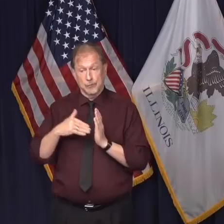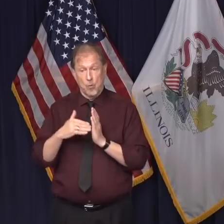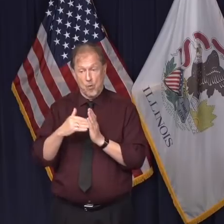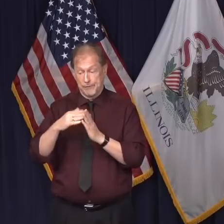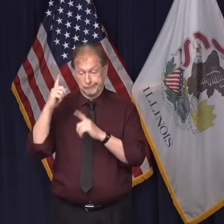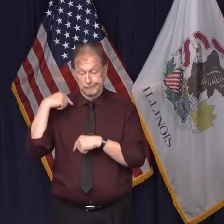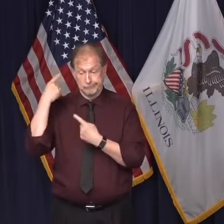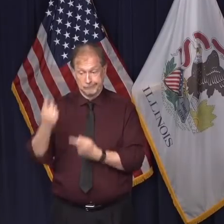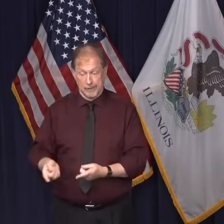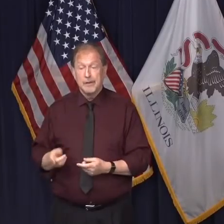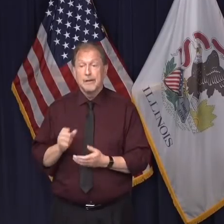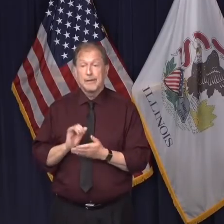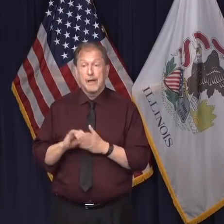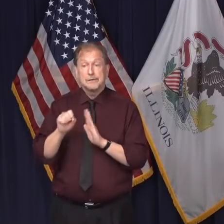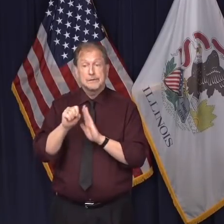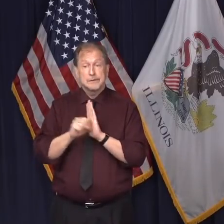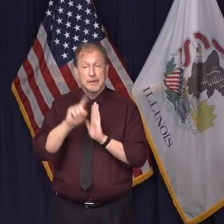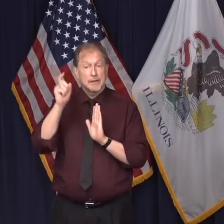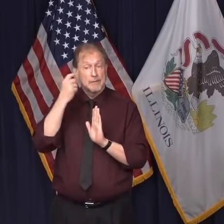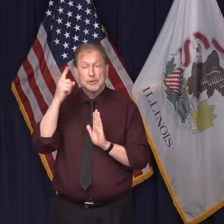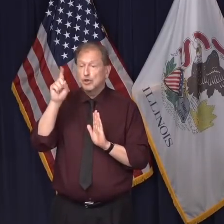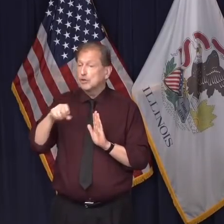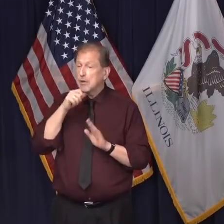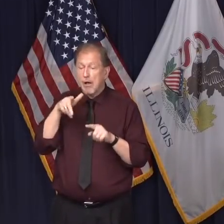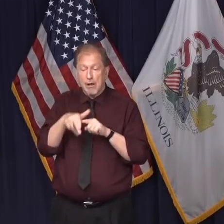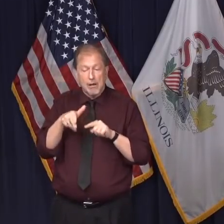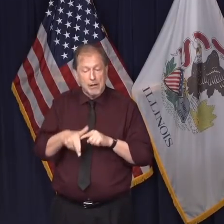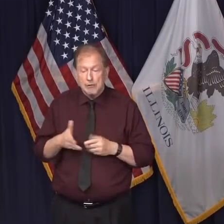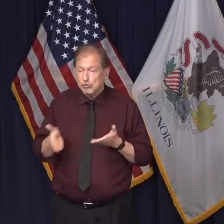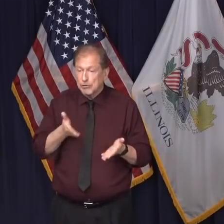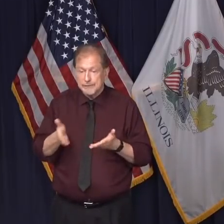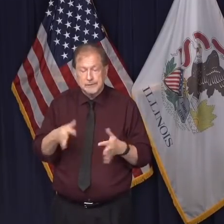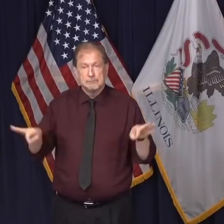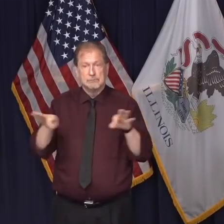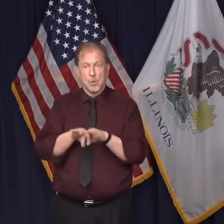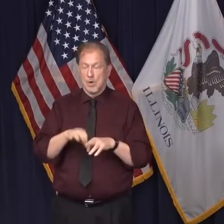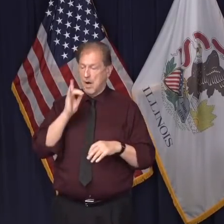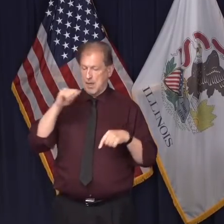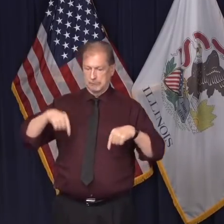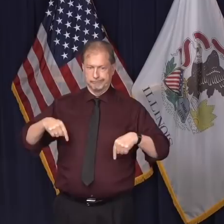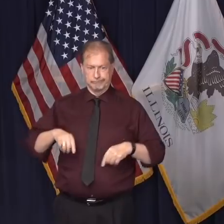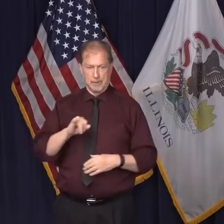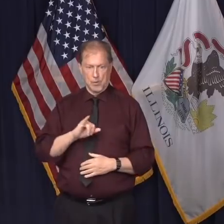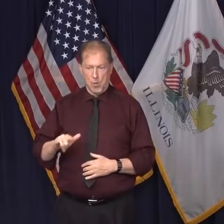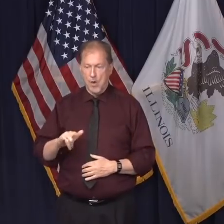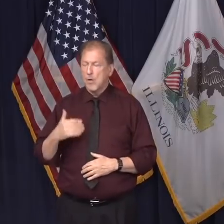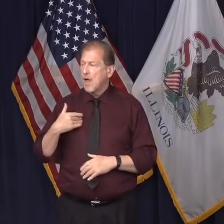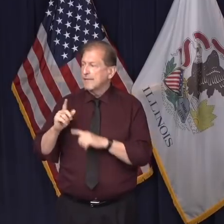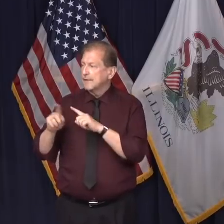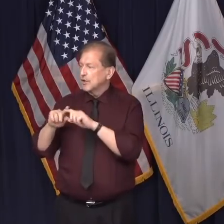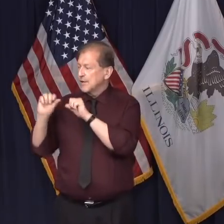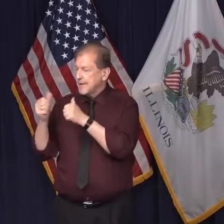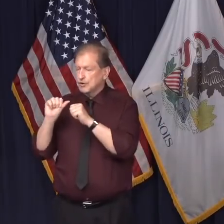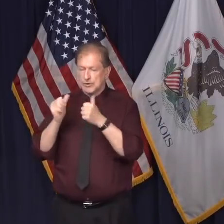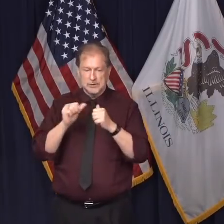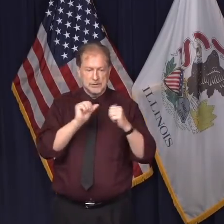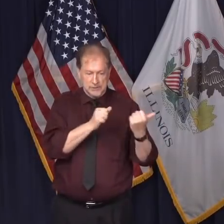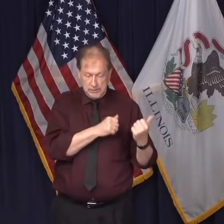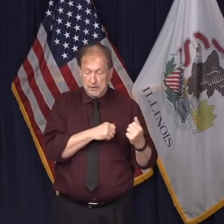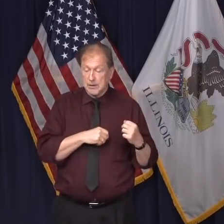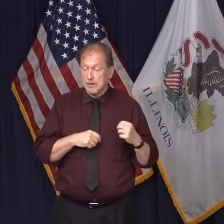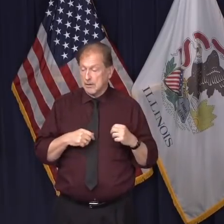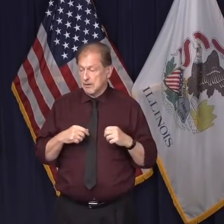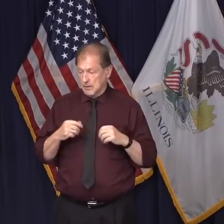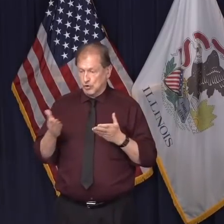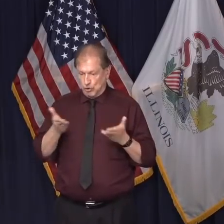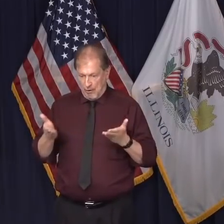state governments particularly, to be cutting services, especially a government like ours where agencies have been hollowed out over a number of